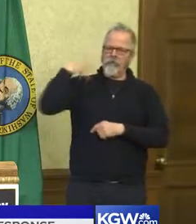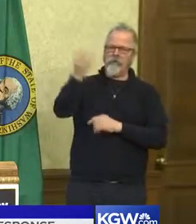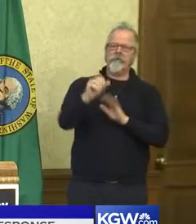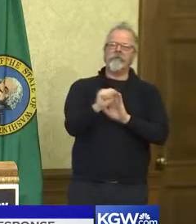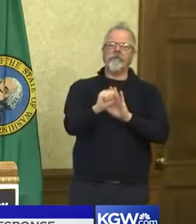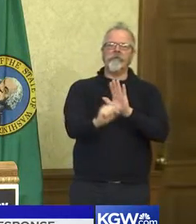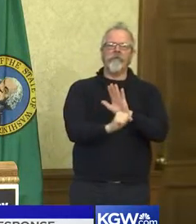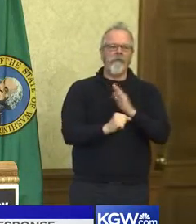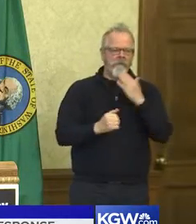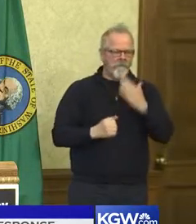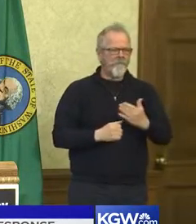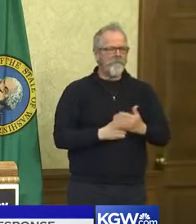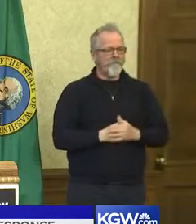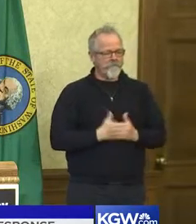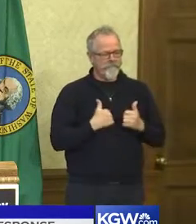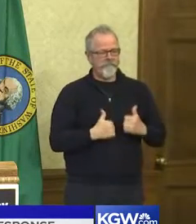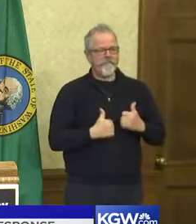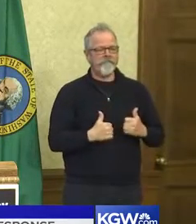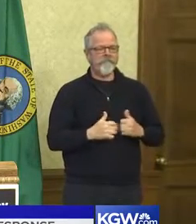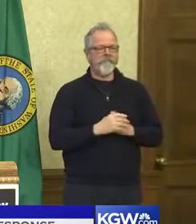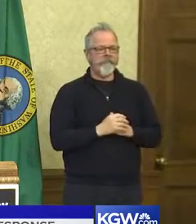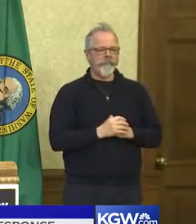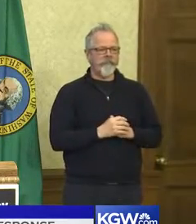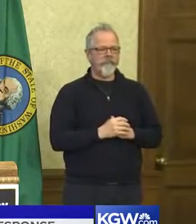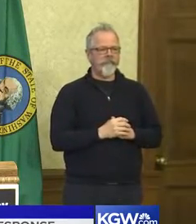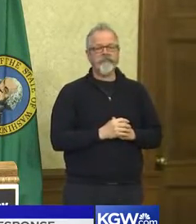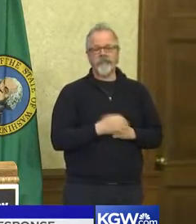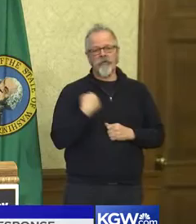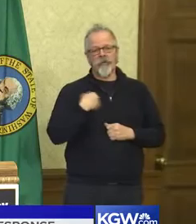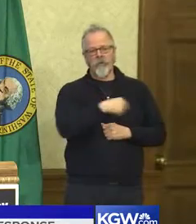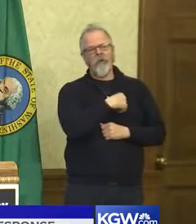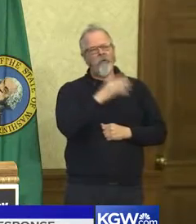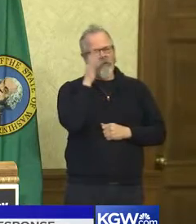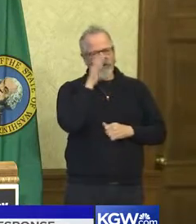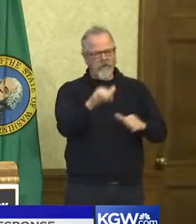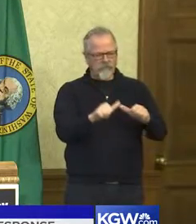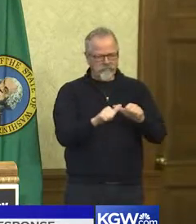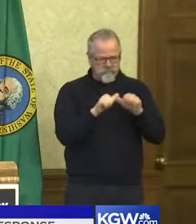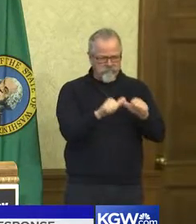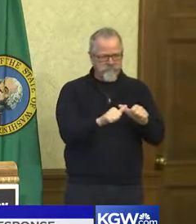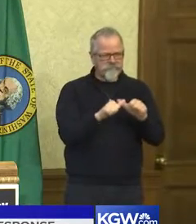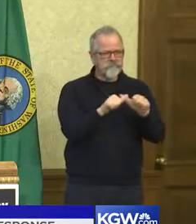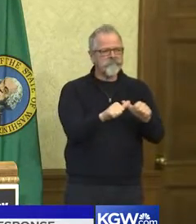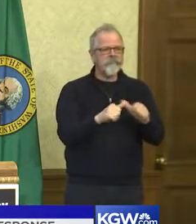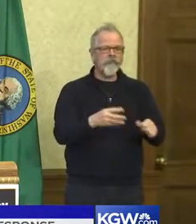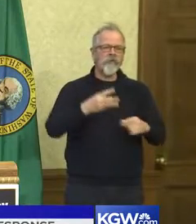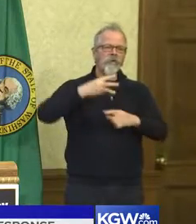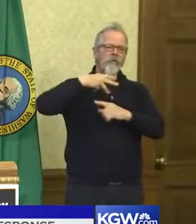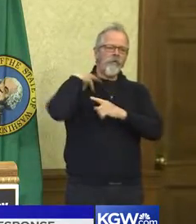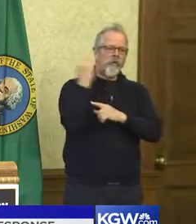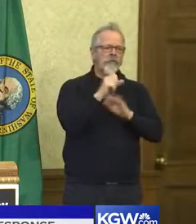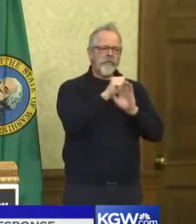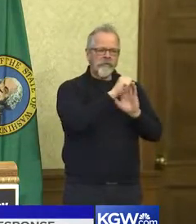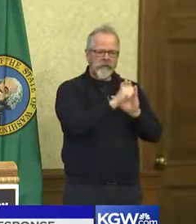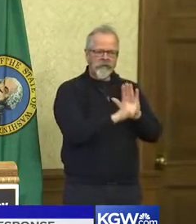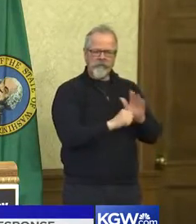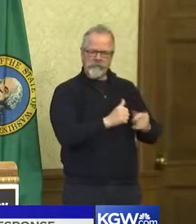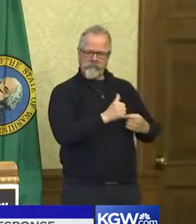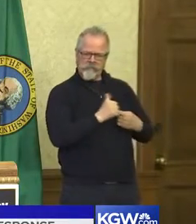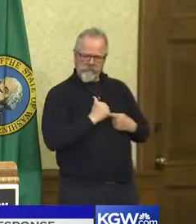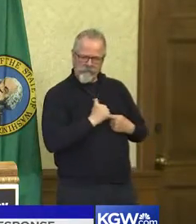will continue to make decisions of Washington, for Washington, and by Washington about how we are fighting